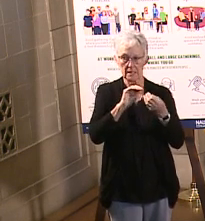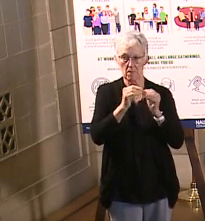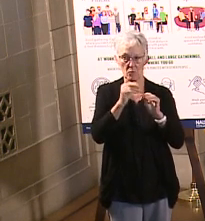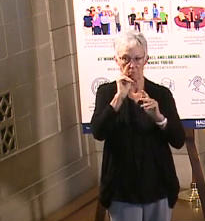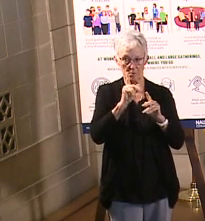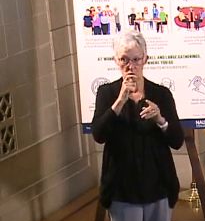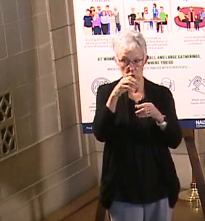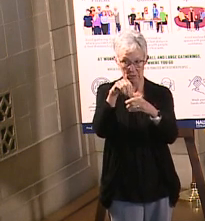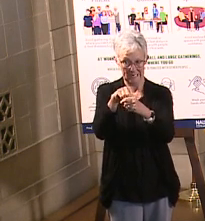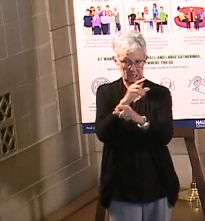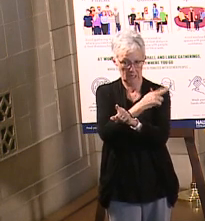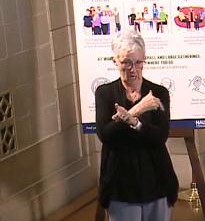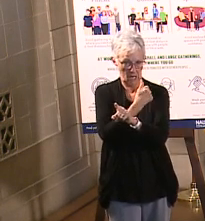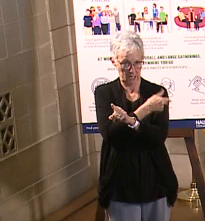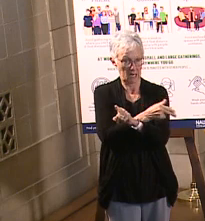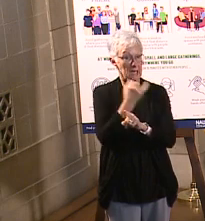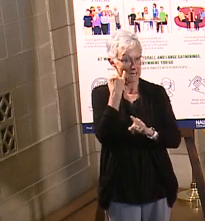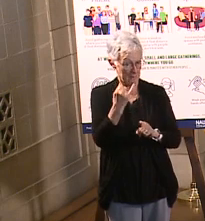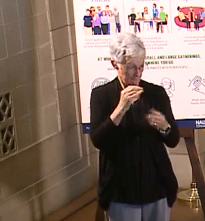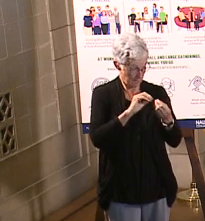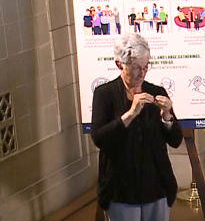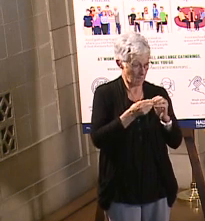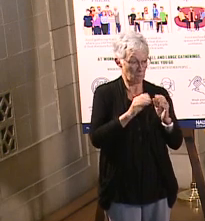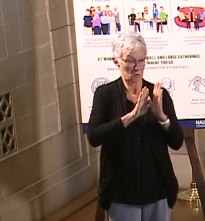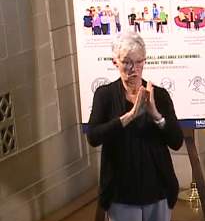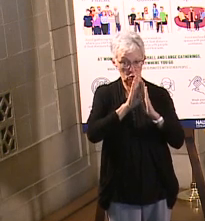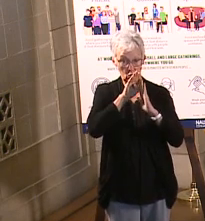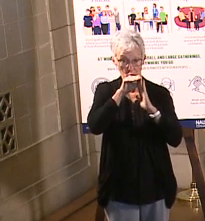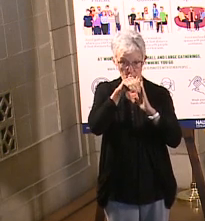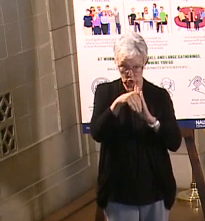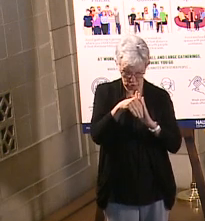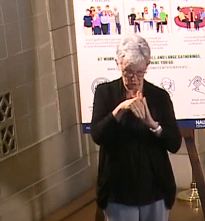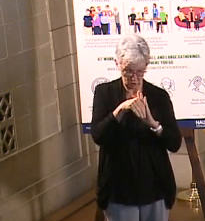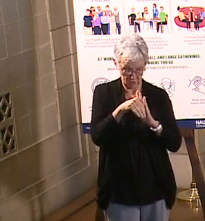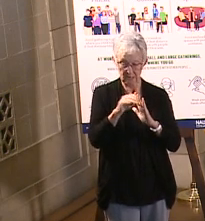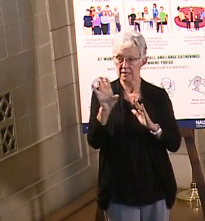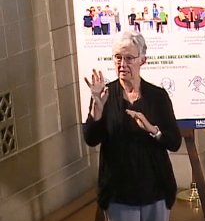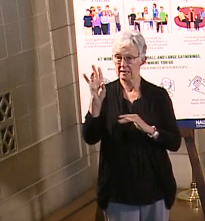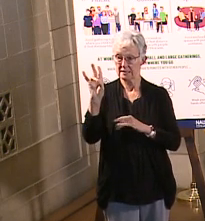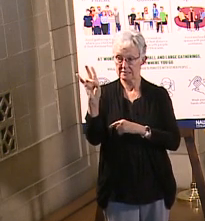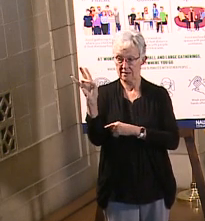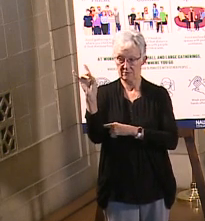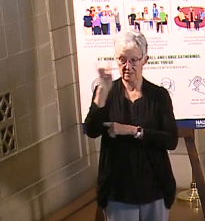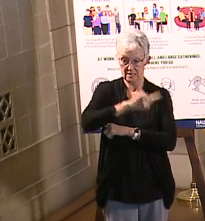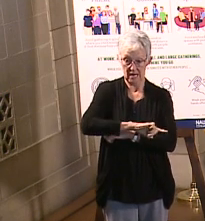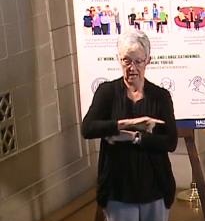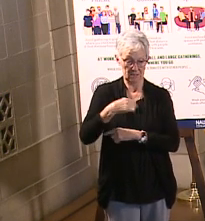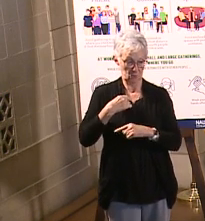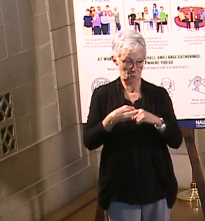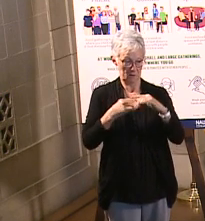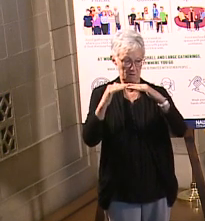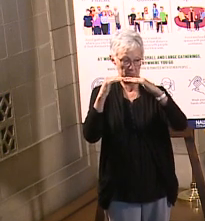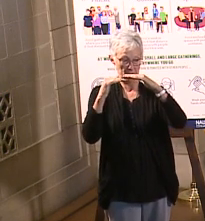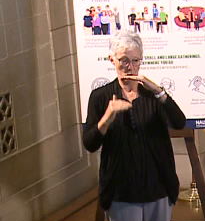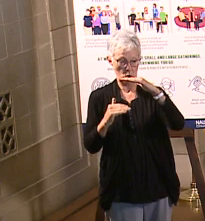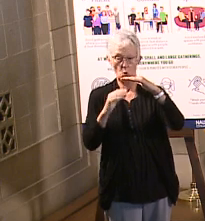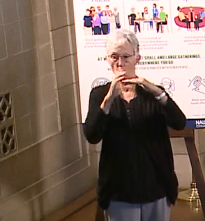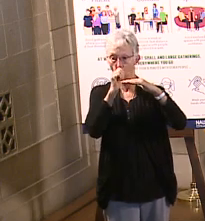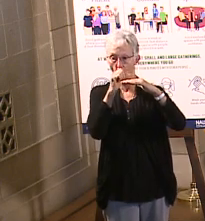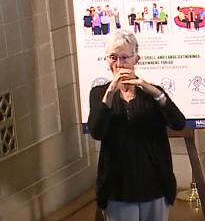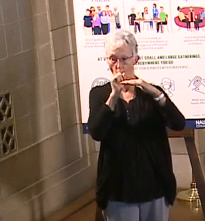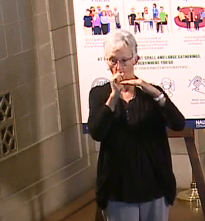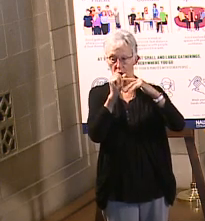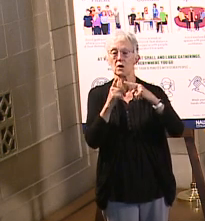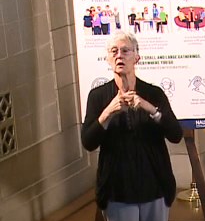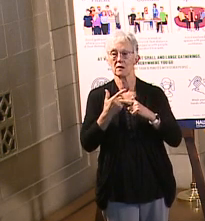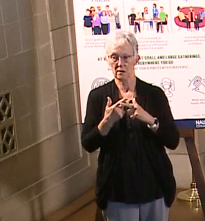decline continue and we get down to that orange level, it would be a 7-day rolling average below the orange level for us to make the change, then to go